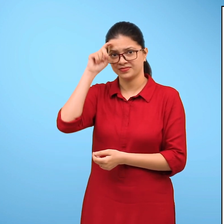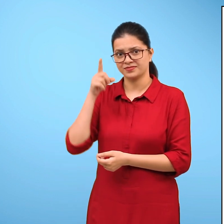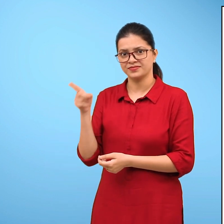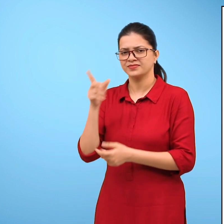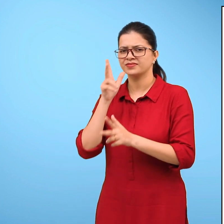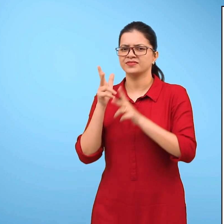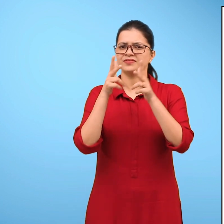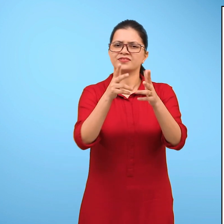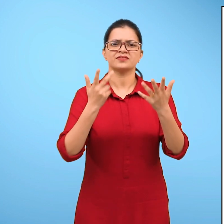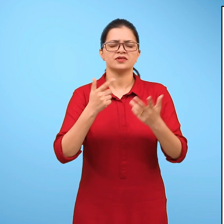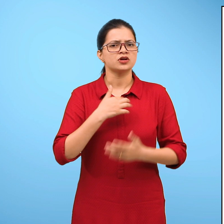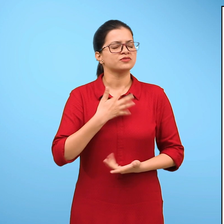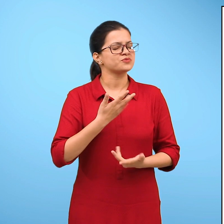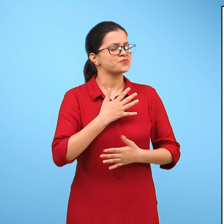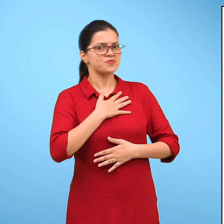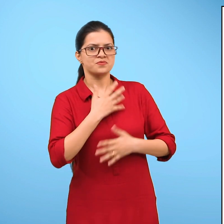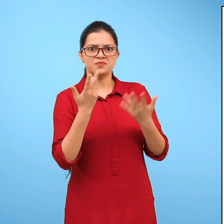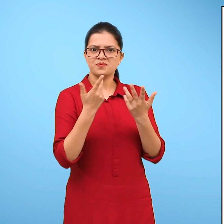Bojo wonders about movements in plants.